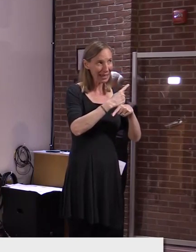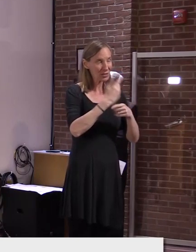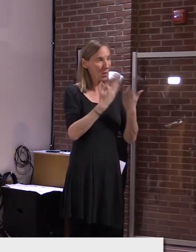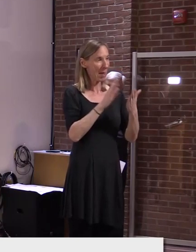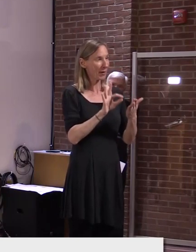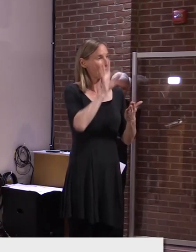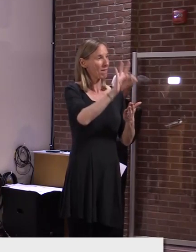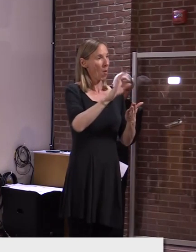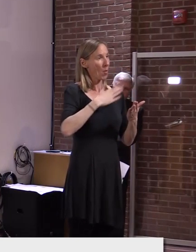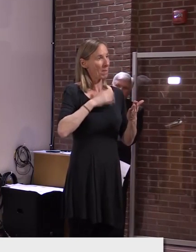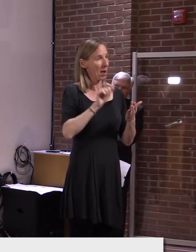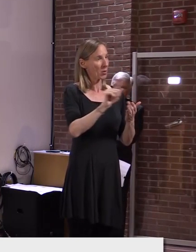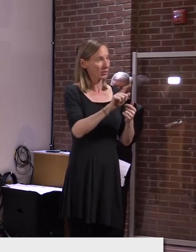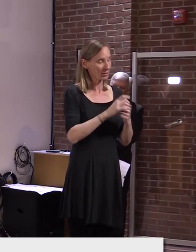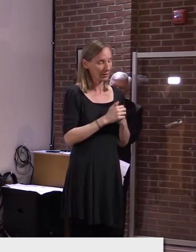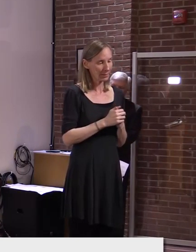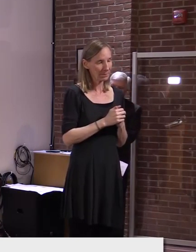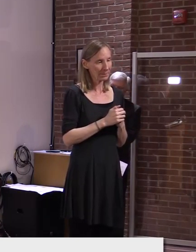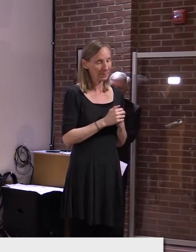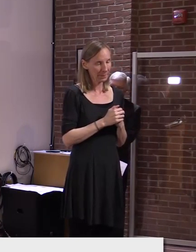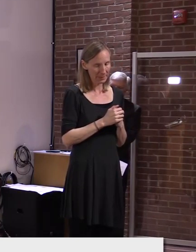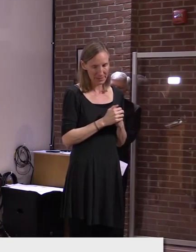my question to him.